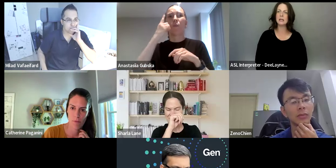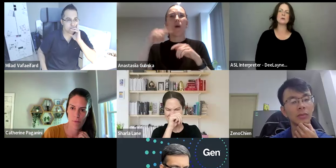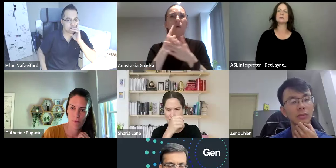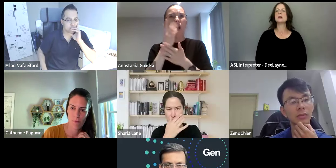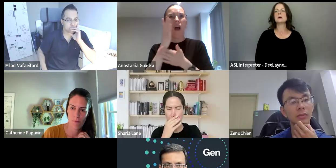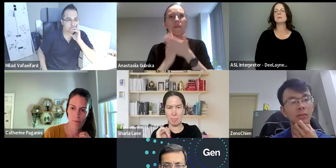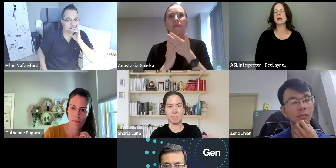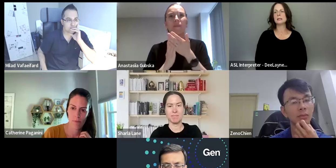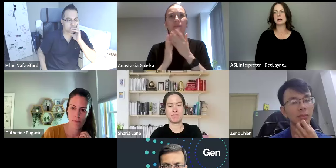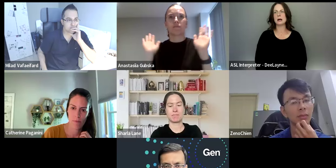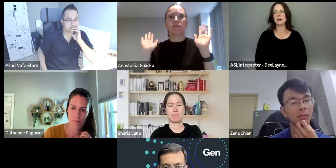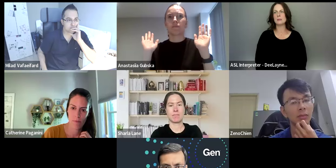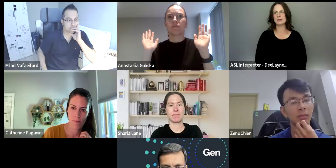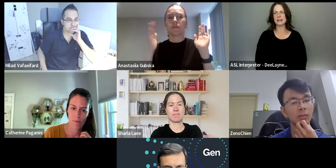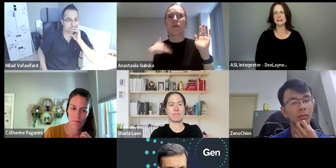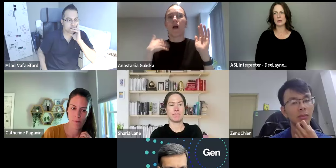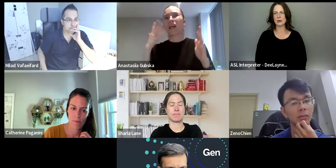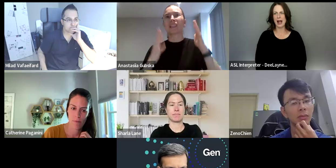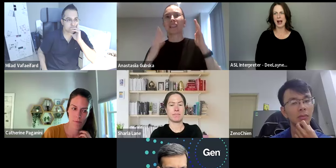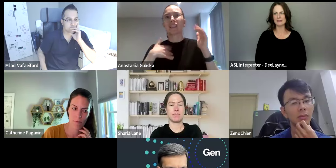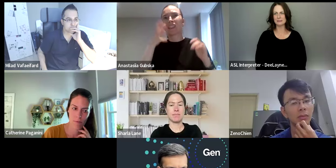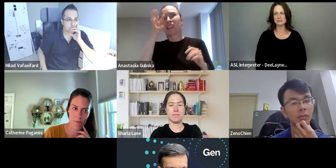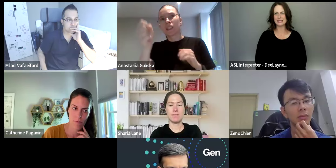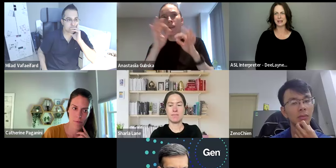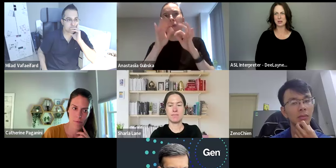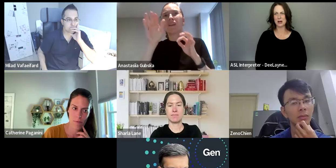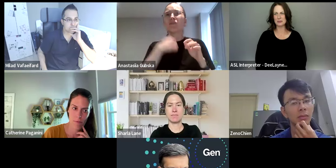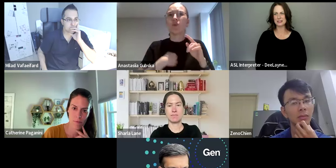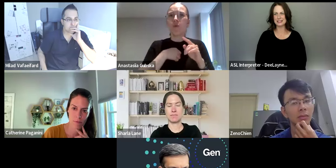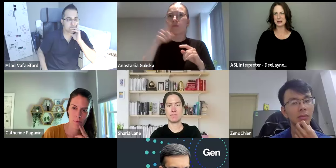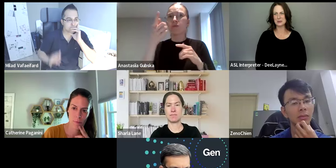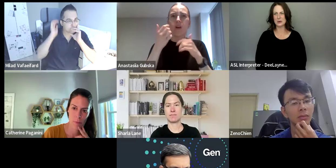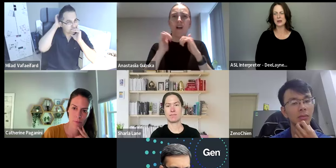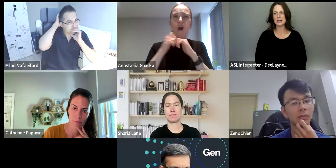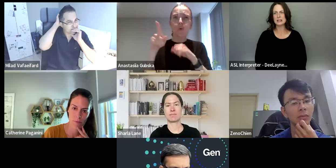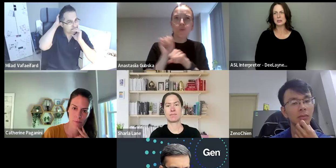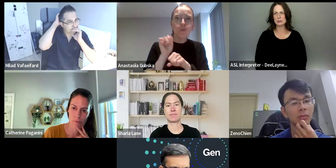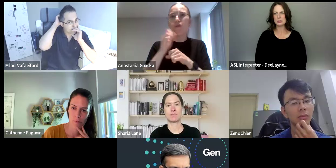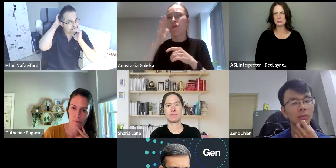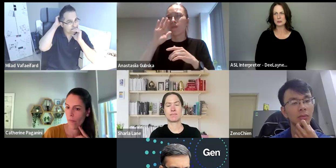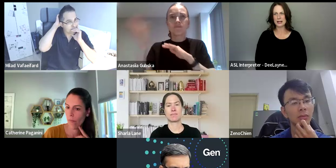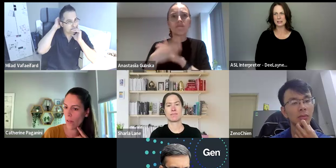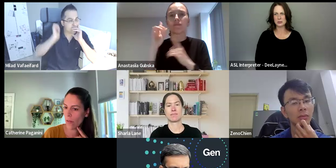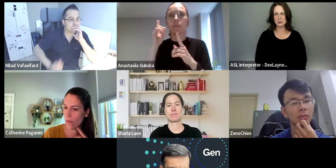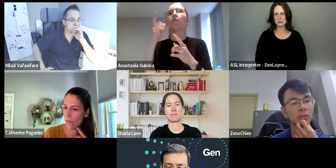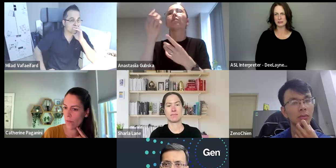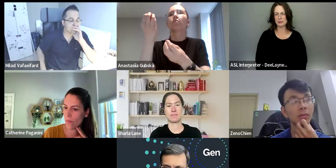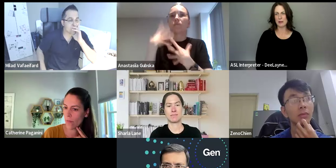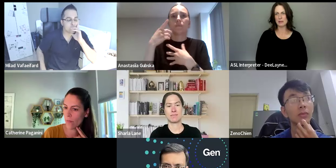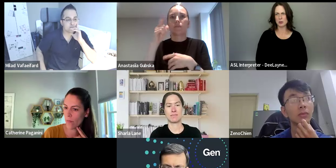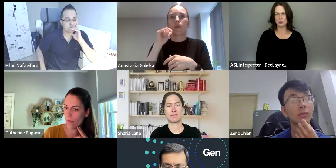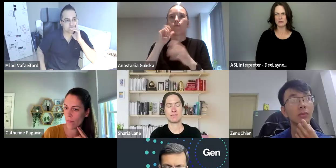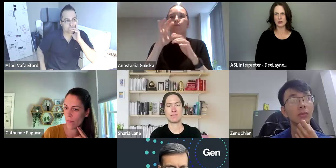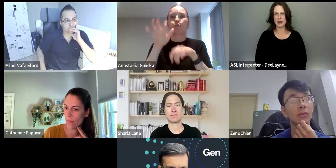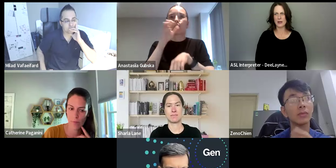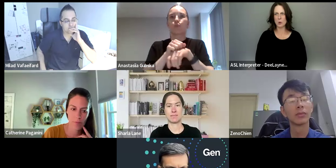for the keynote, but that's an hour and a half. That's not the conference, you know? So you're trying to grab